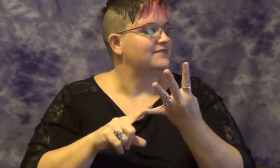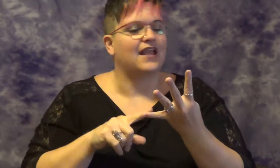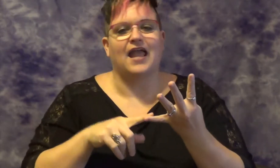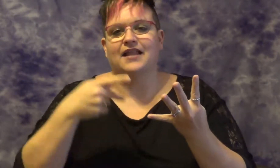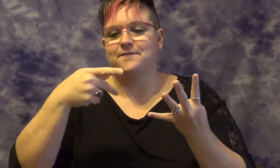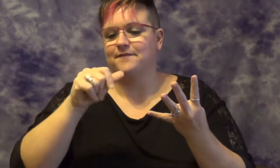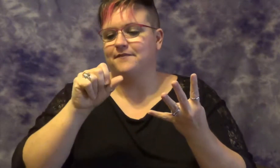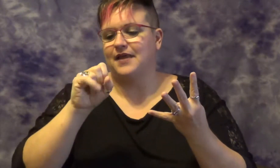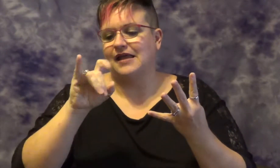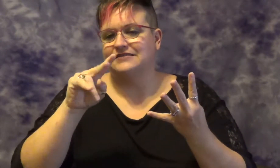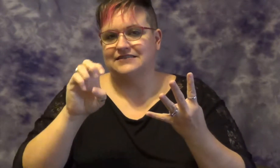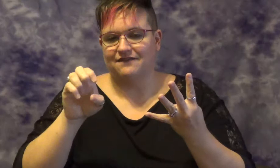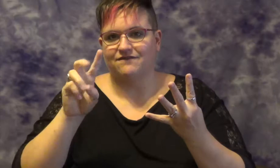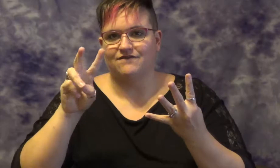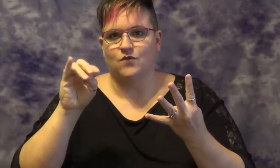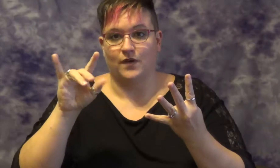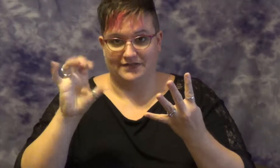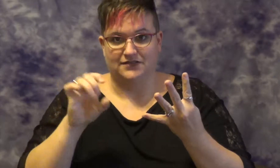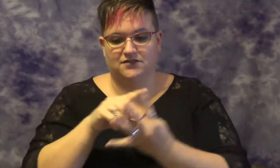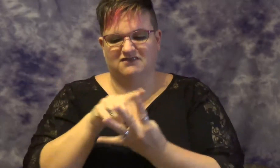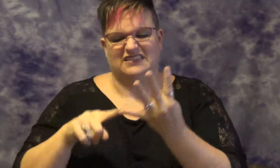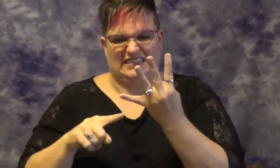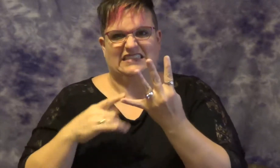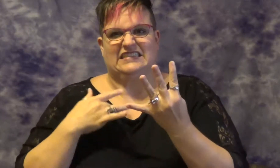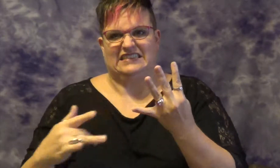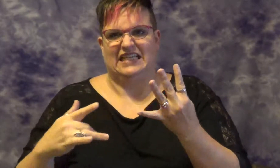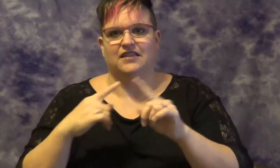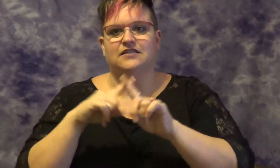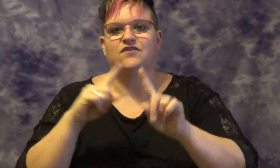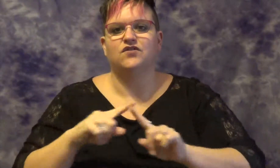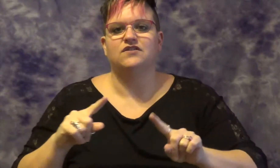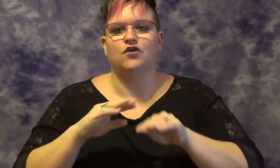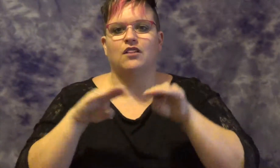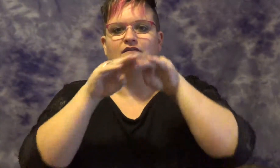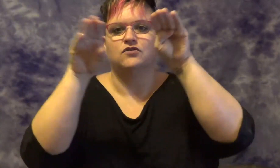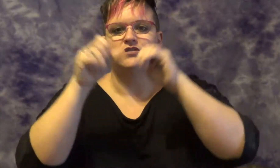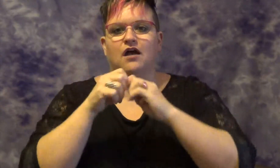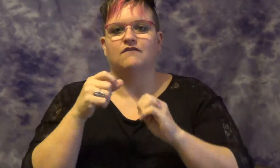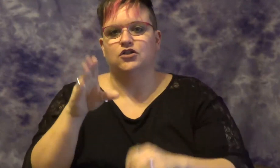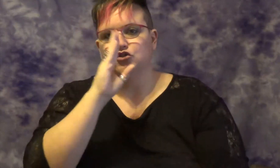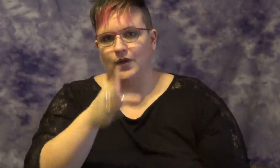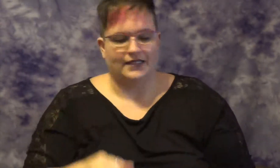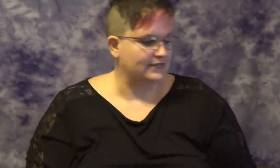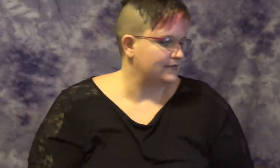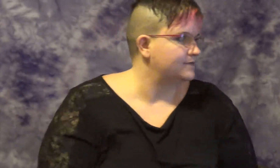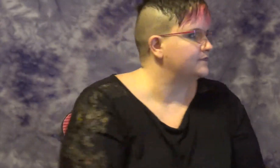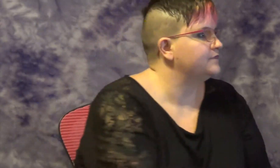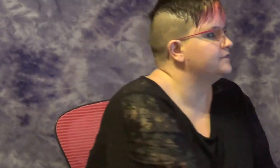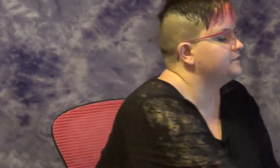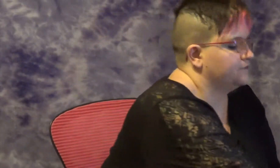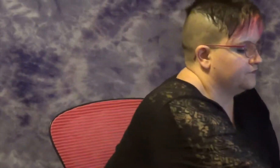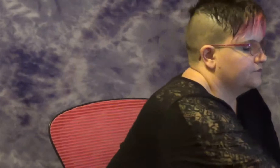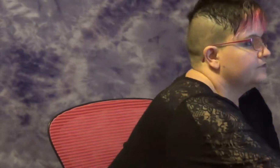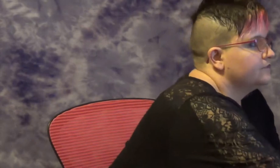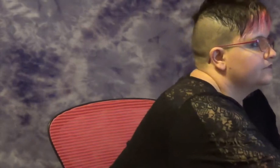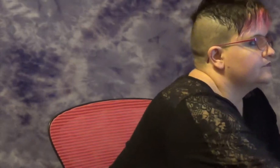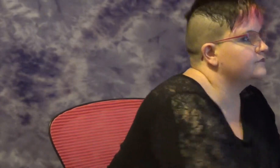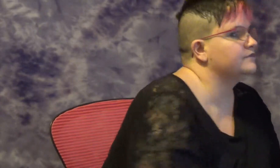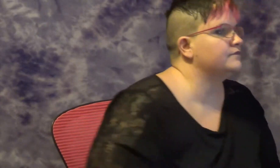and passive voice construction. Those are the typical things of the degree of directness